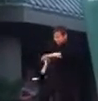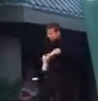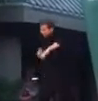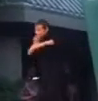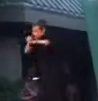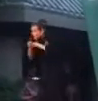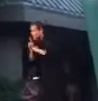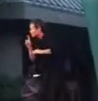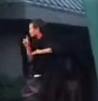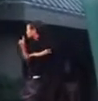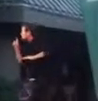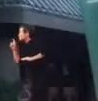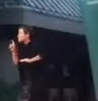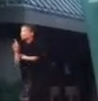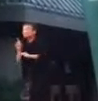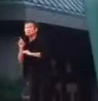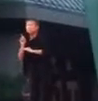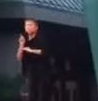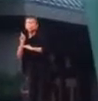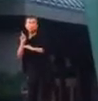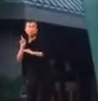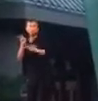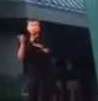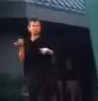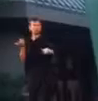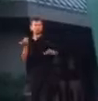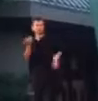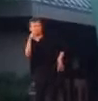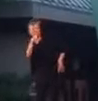rat? And he got out, and